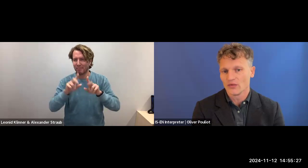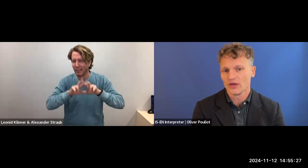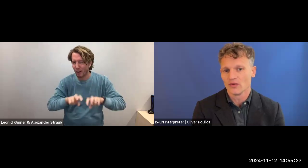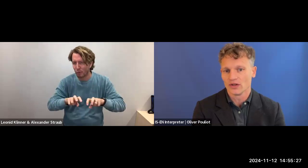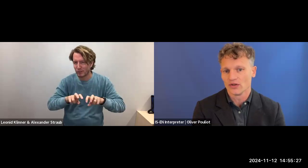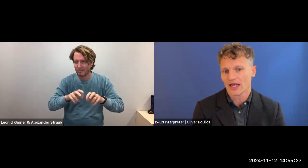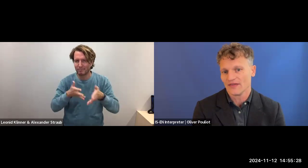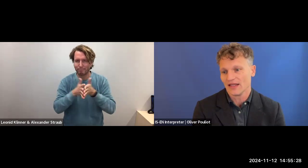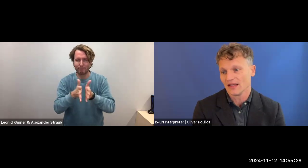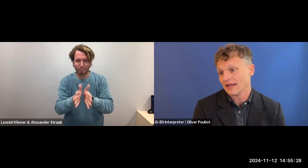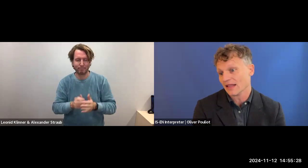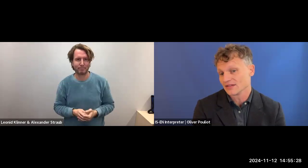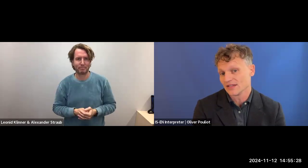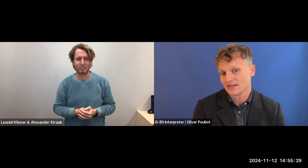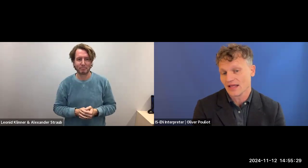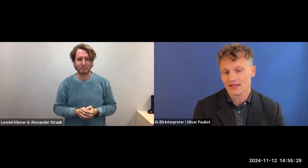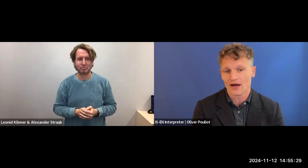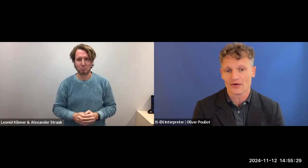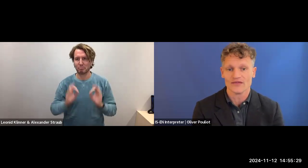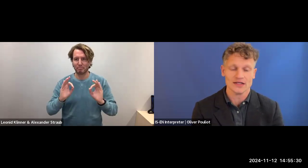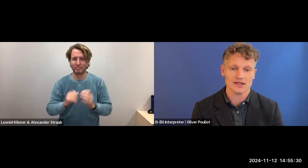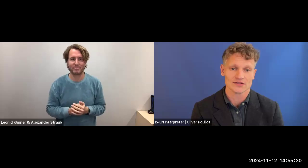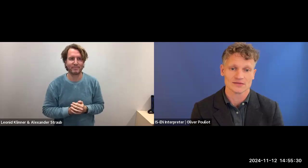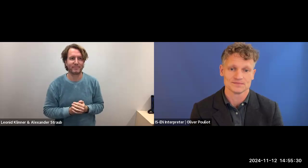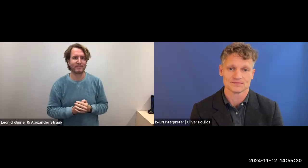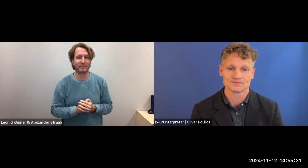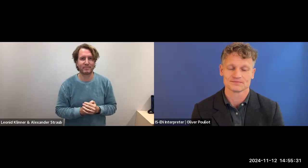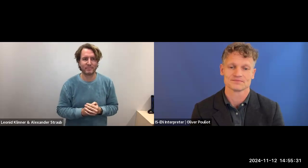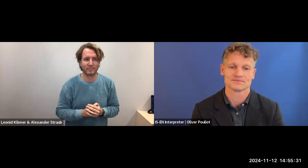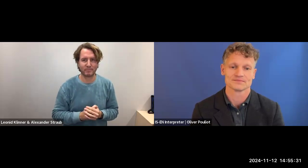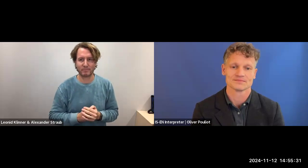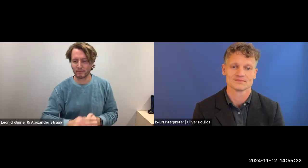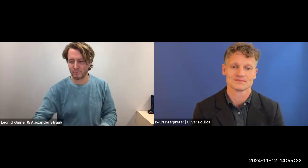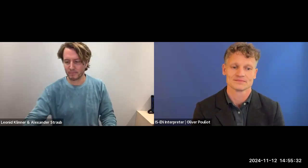And then we will look at the analysis and our findings.